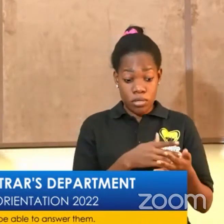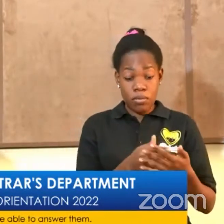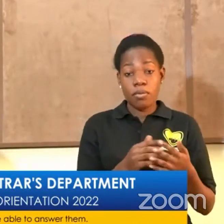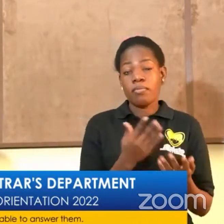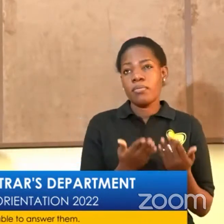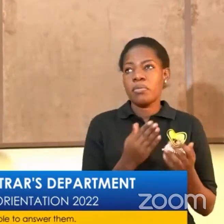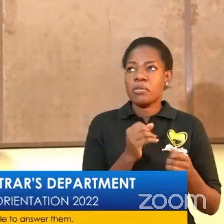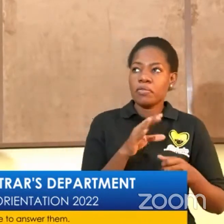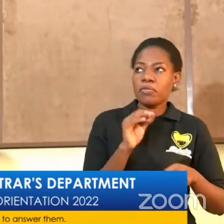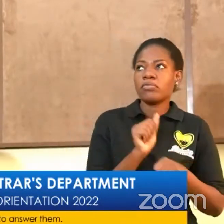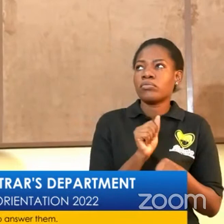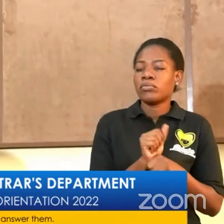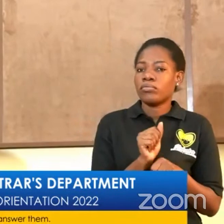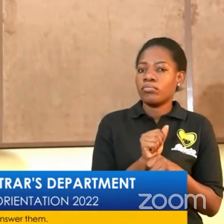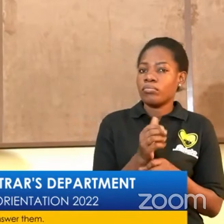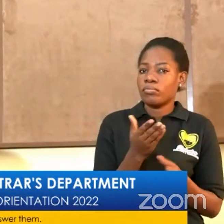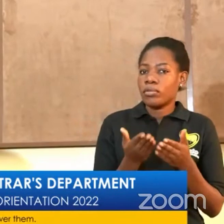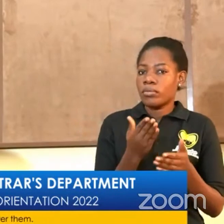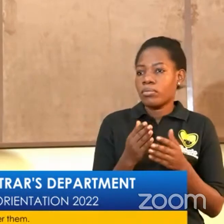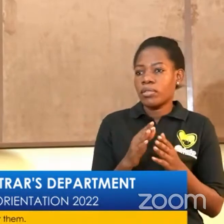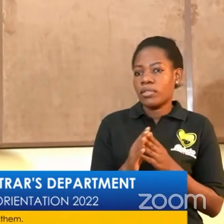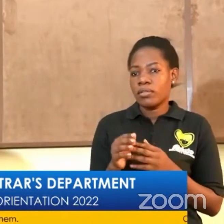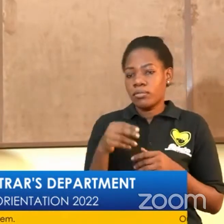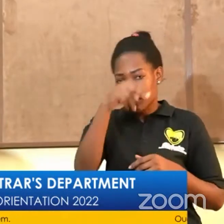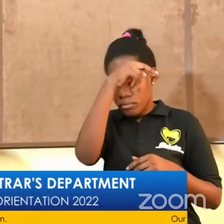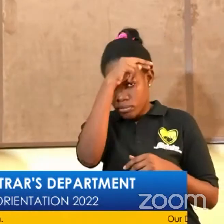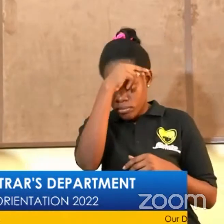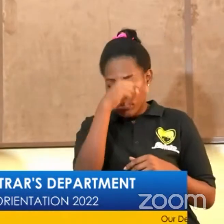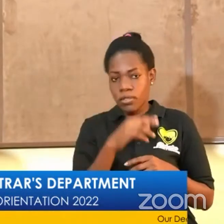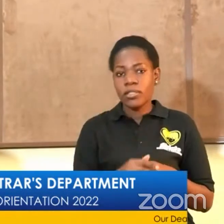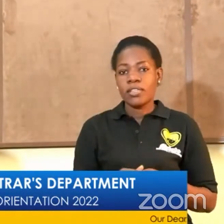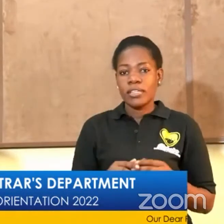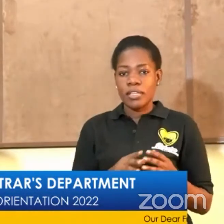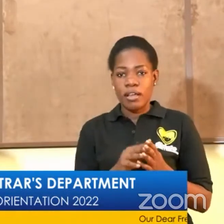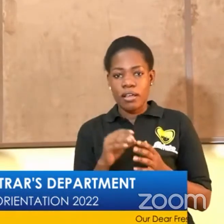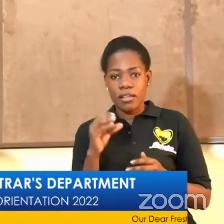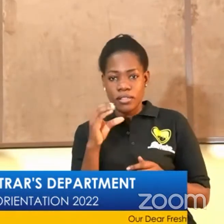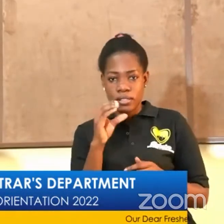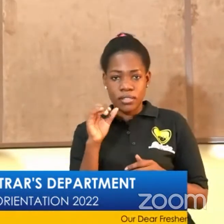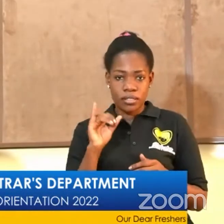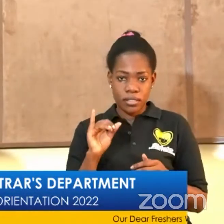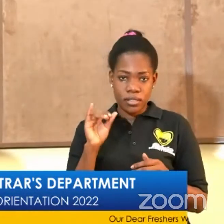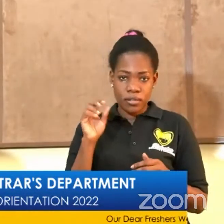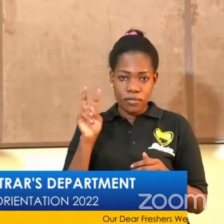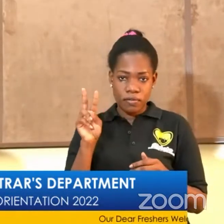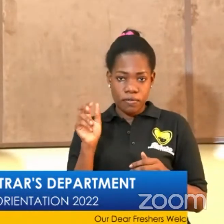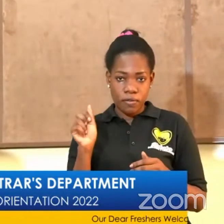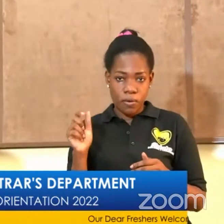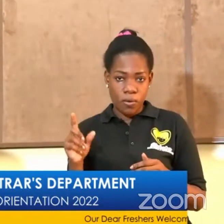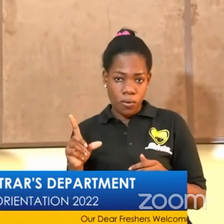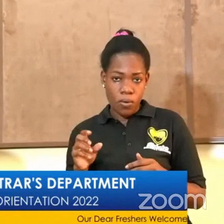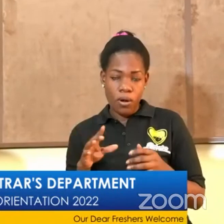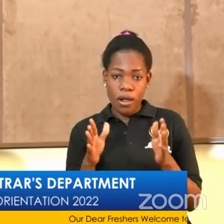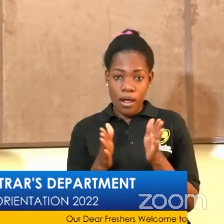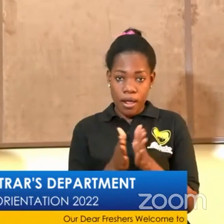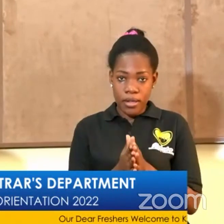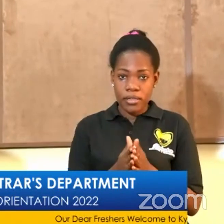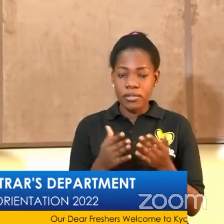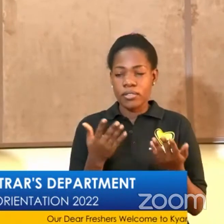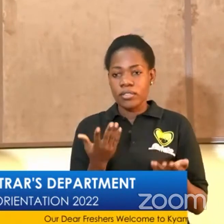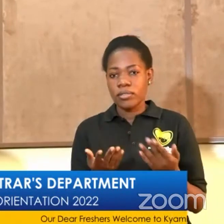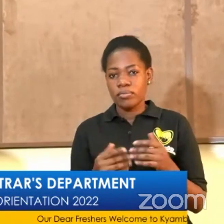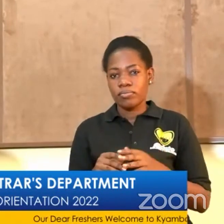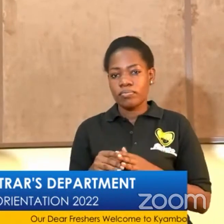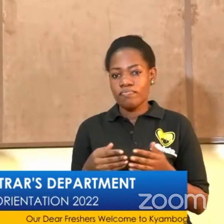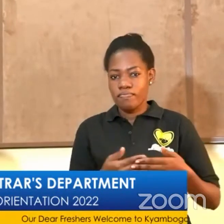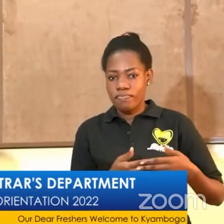example, Bachelor of Civil and Building Engineering, then you go to that very department. That's where the timetable